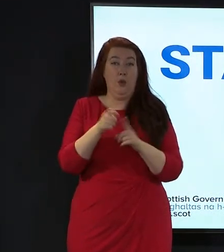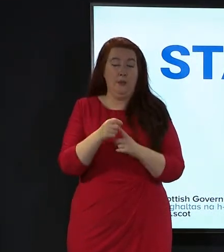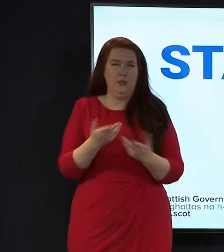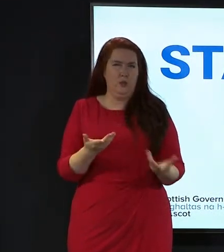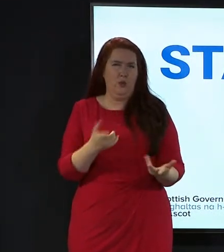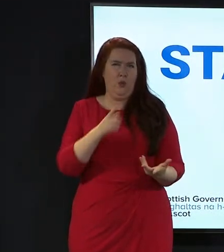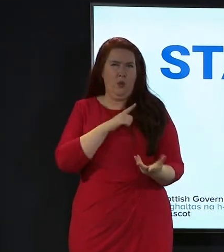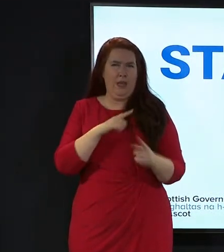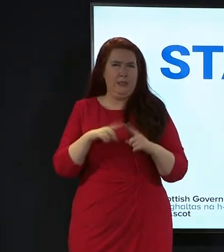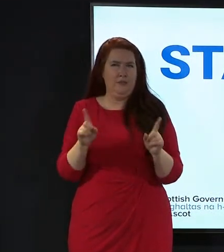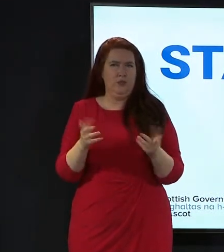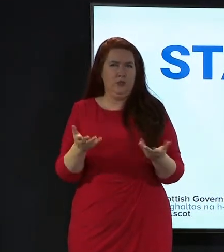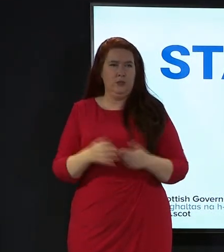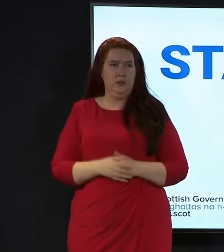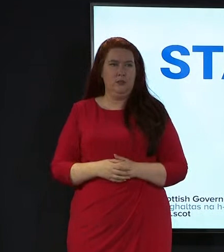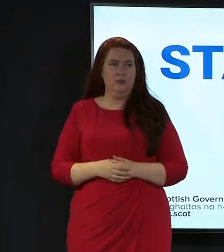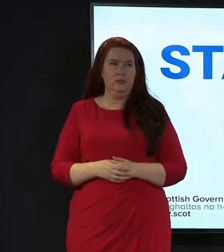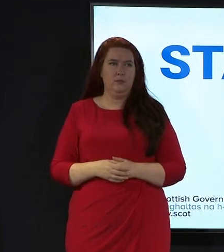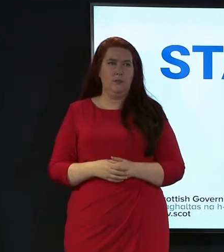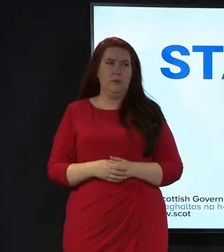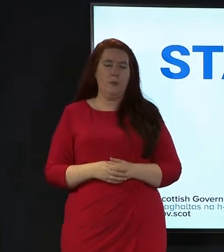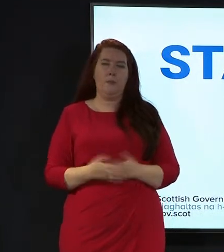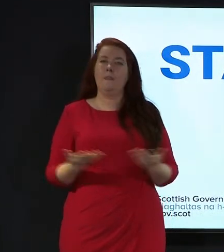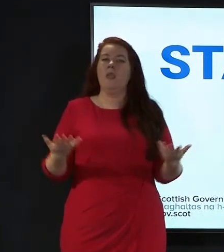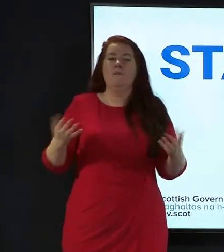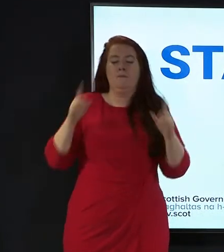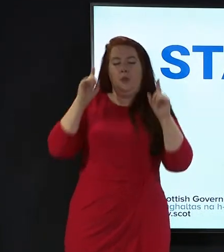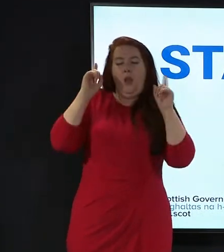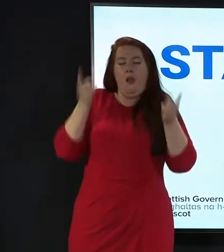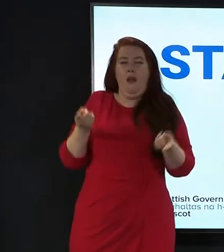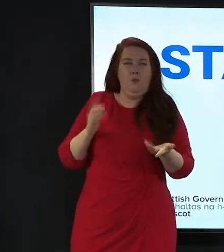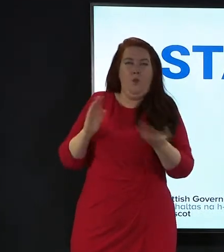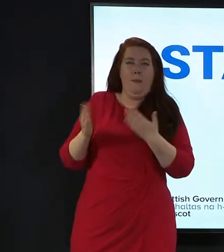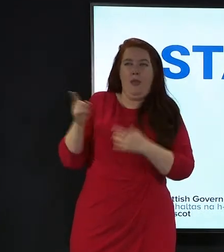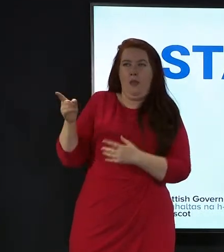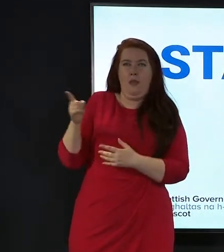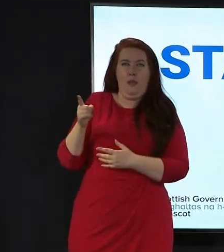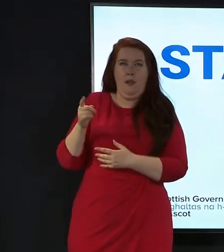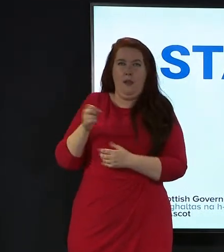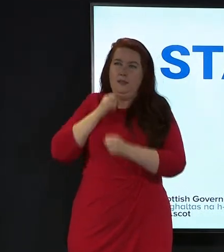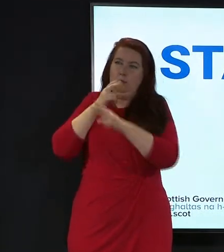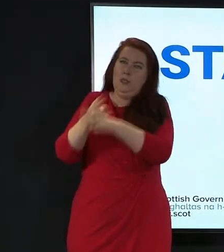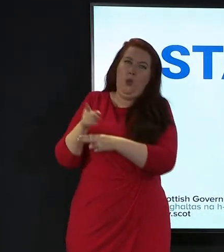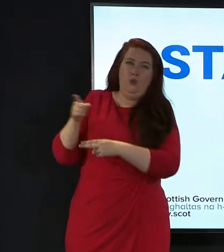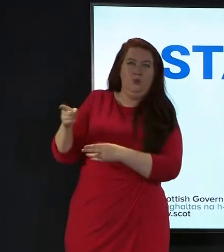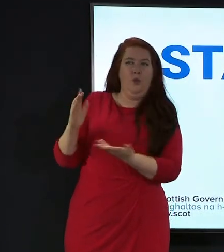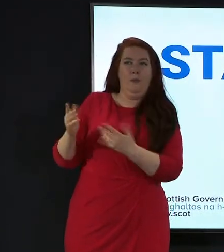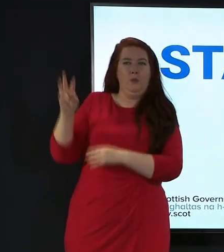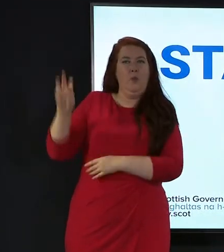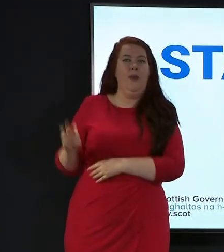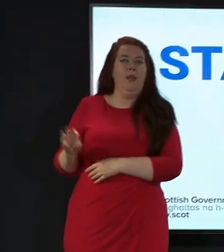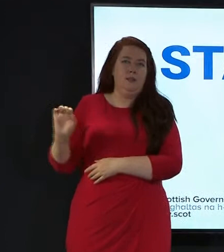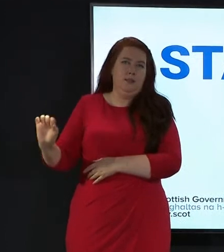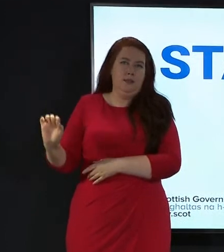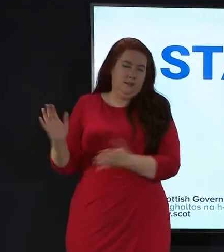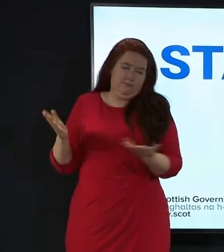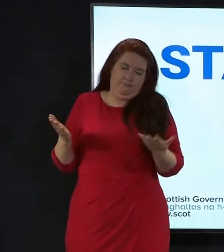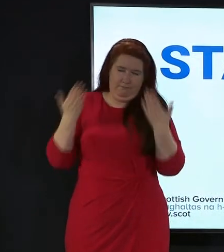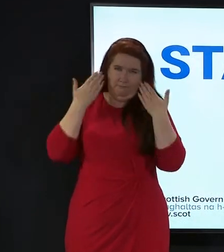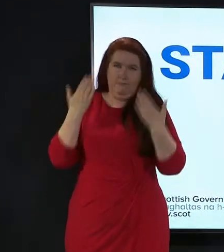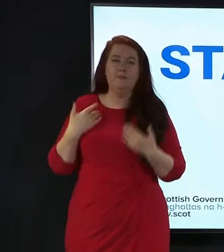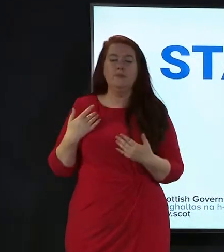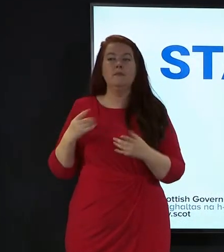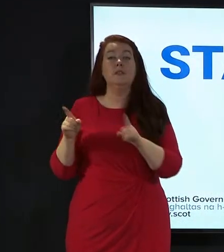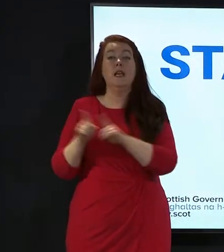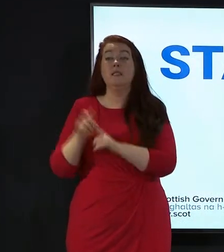is the difference there? I can't speak for Wales, and I'm sure the Welsh Government